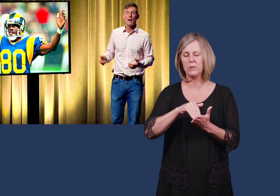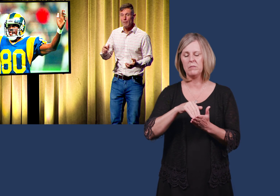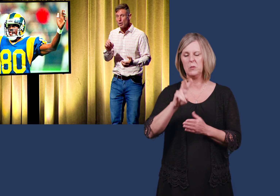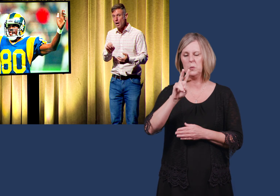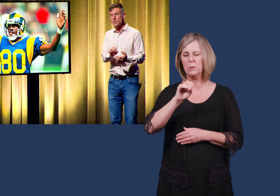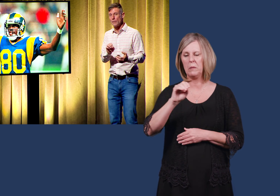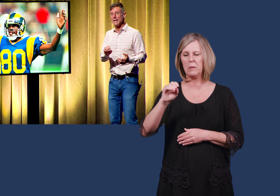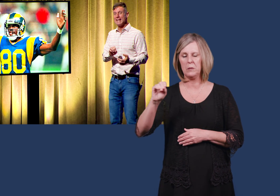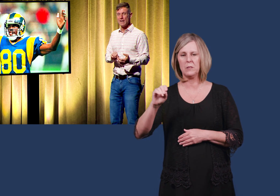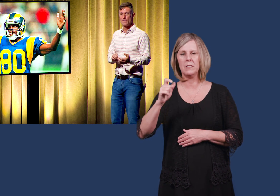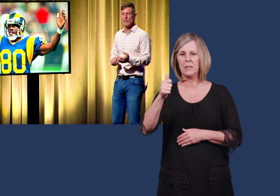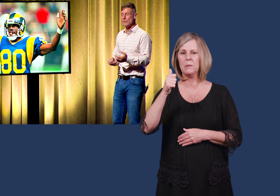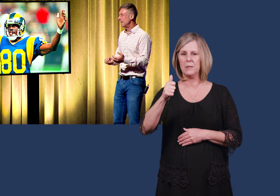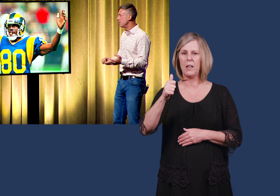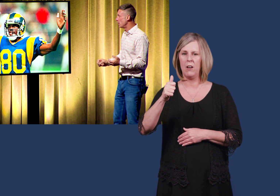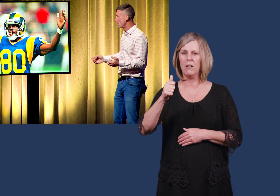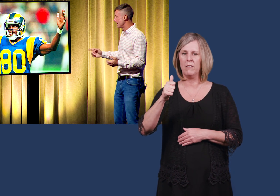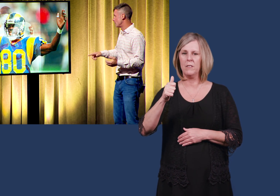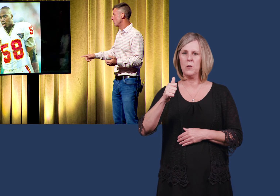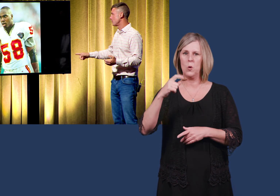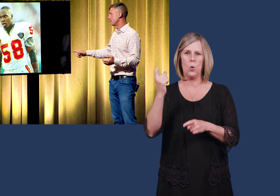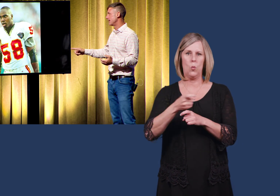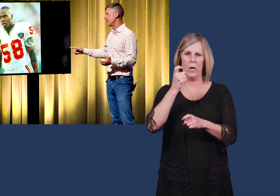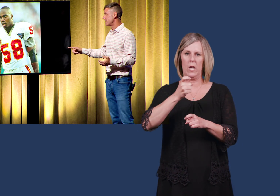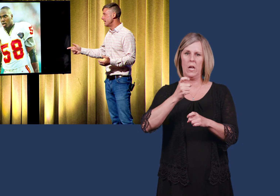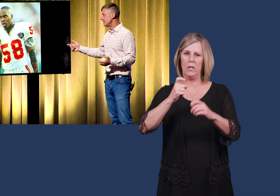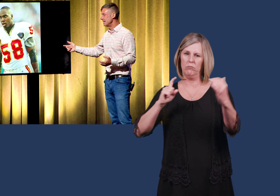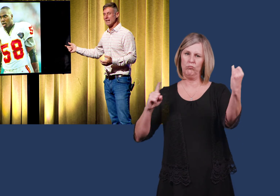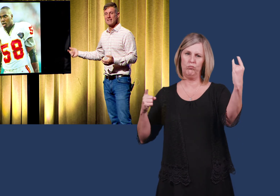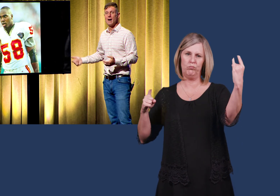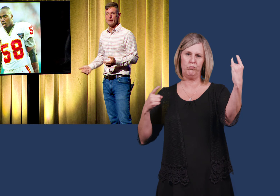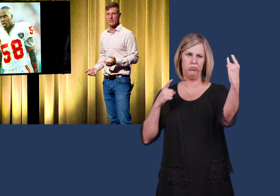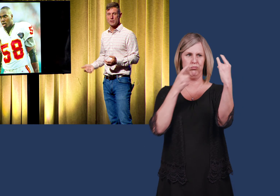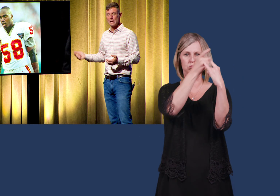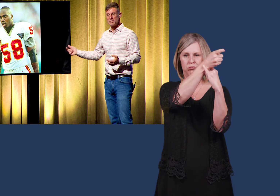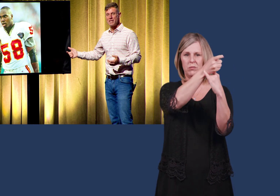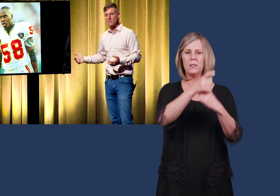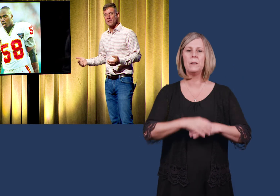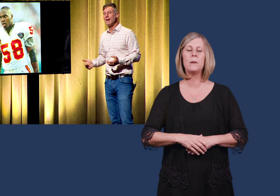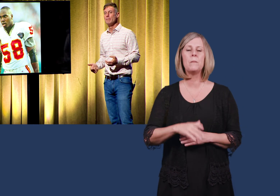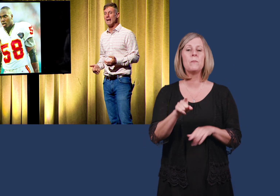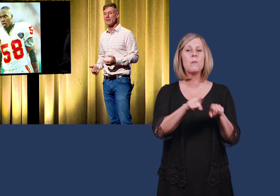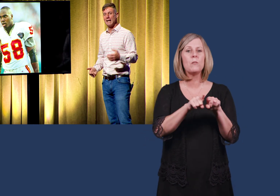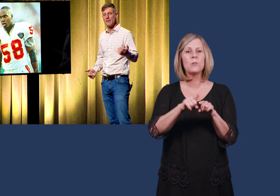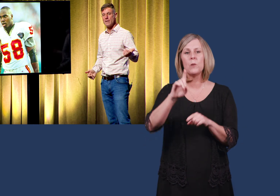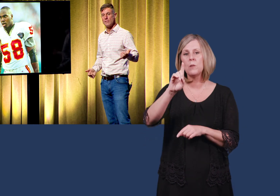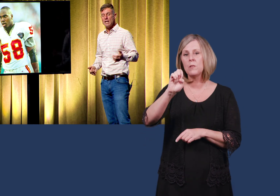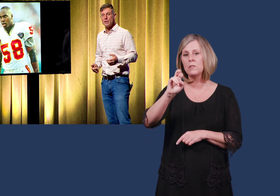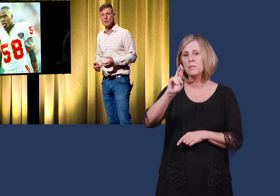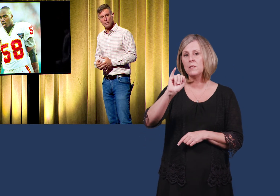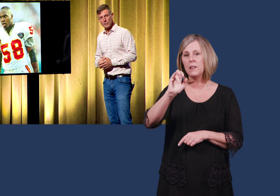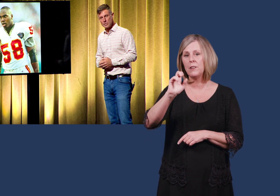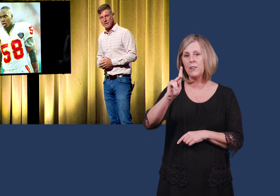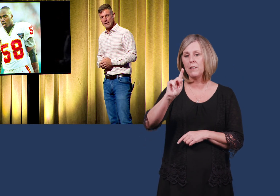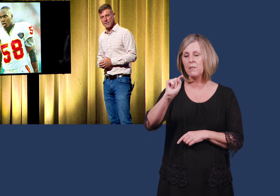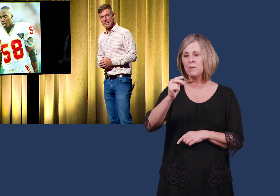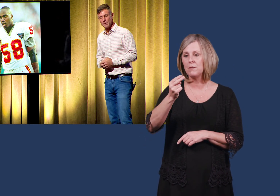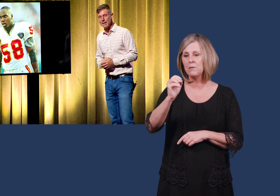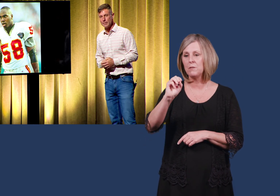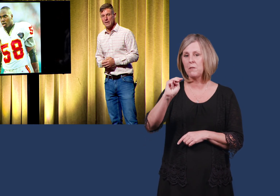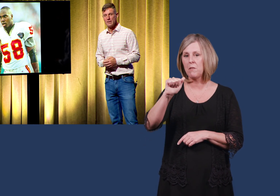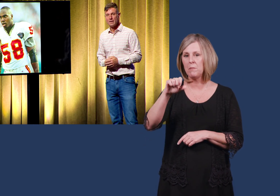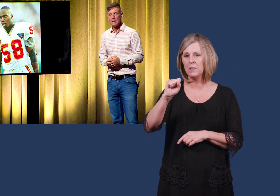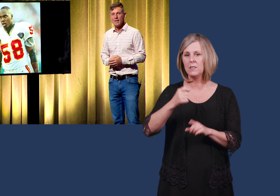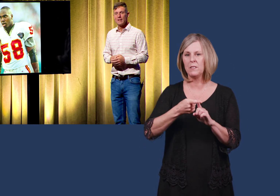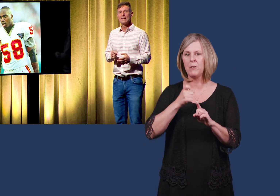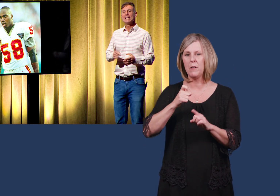you probably also, if you're an NFL fan, know this person, and that's Derek Thomas, the great Chiefs linebacker out of the University of